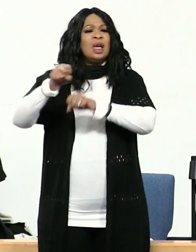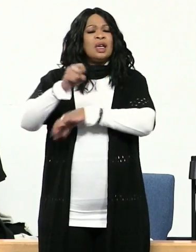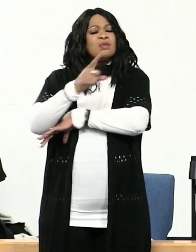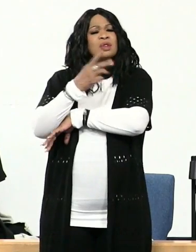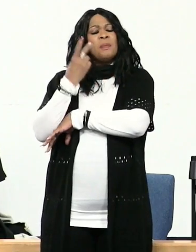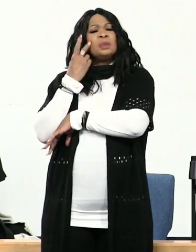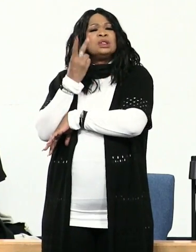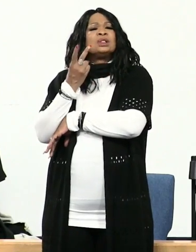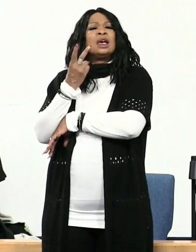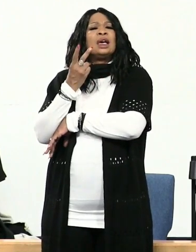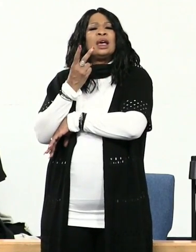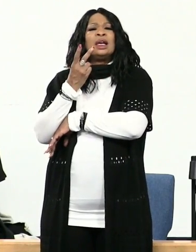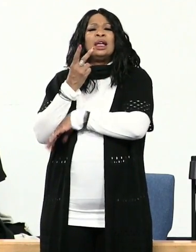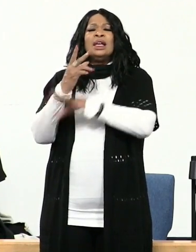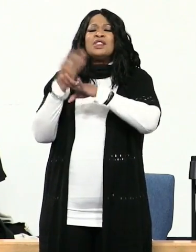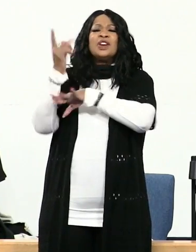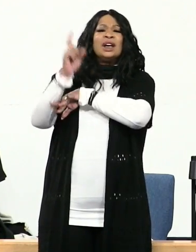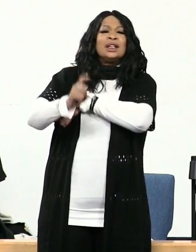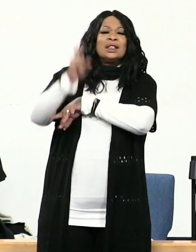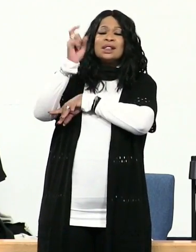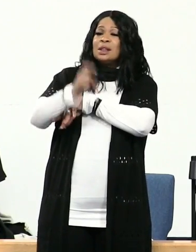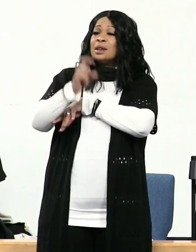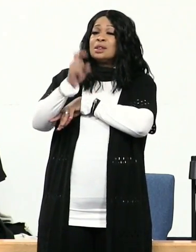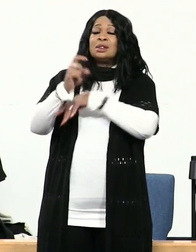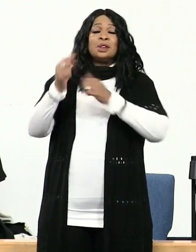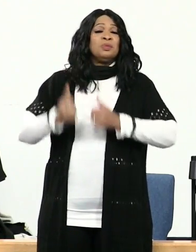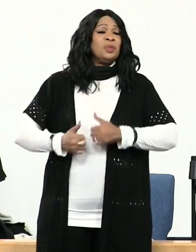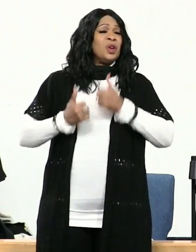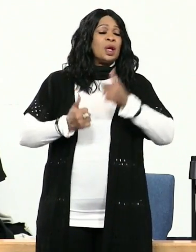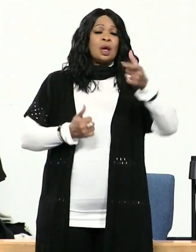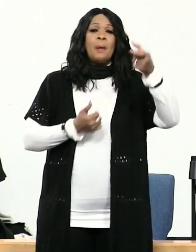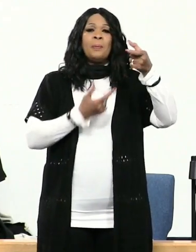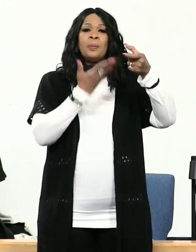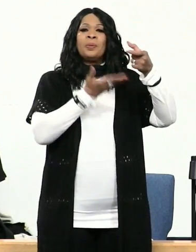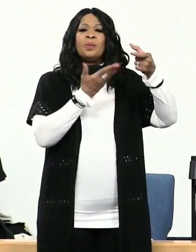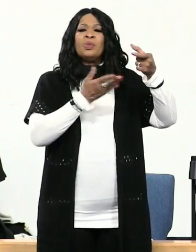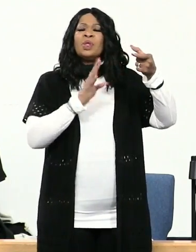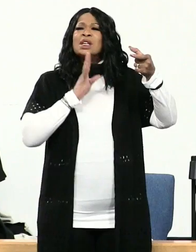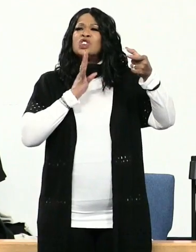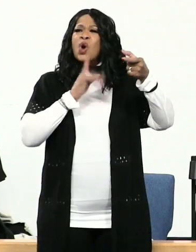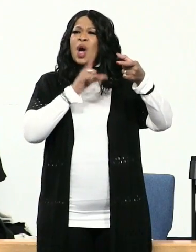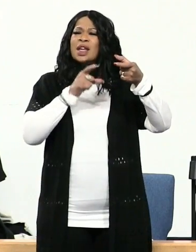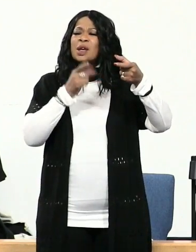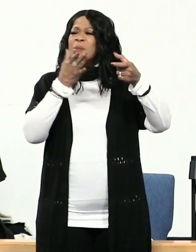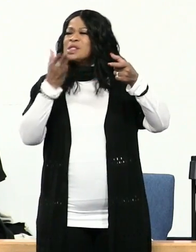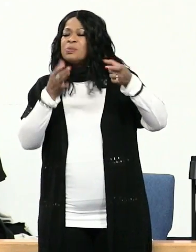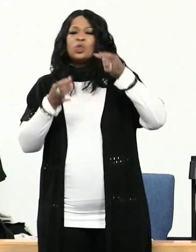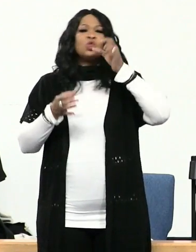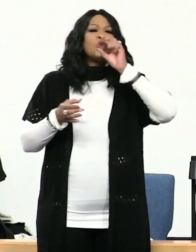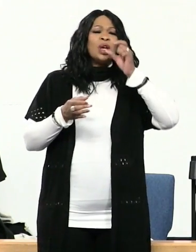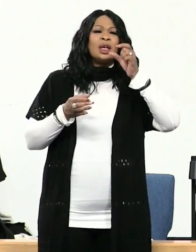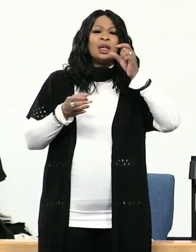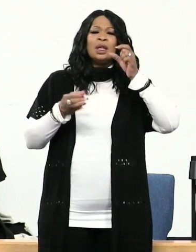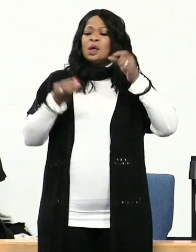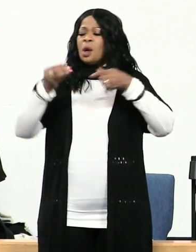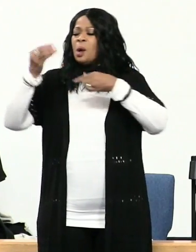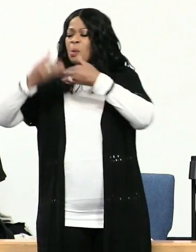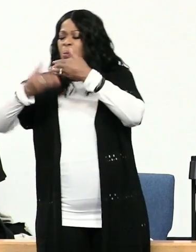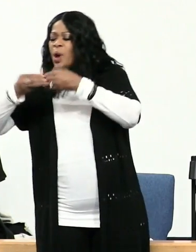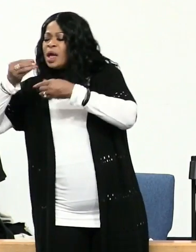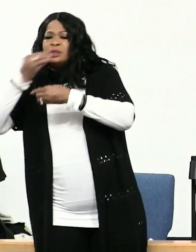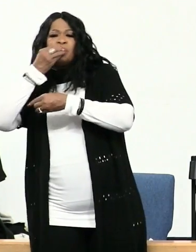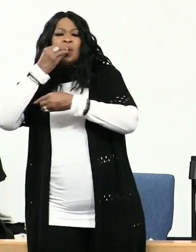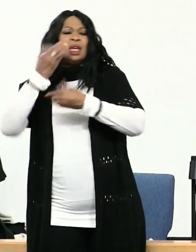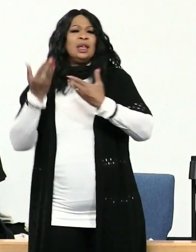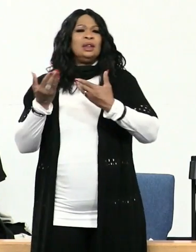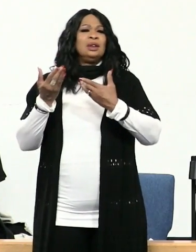as the necessities of life. Cup, speaking of something to drink. Bread, something to